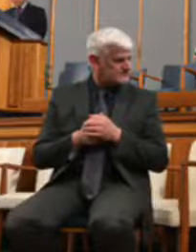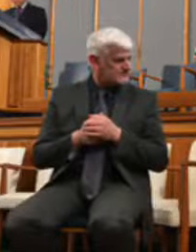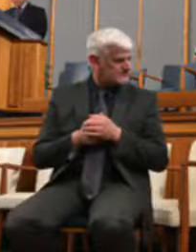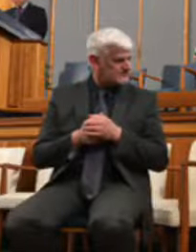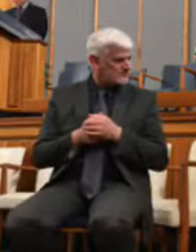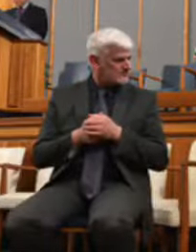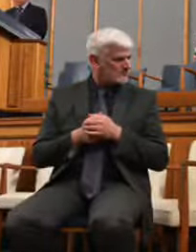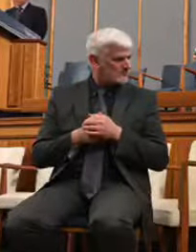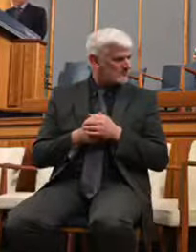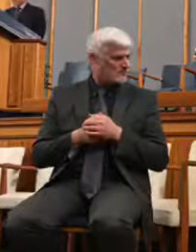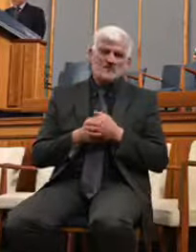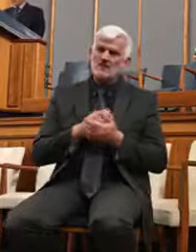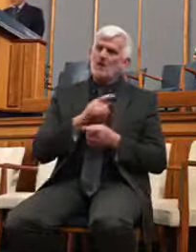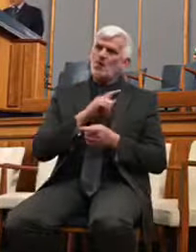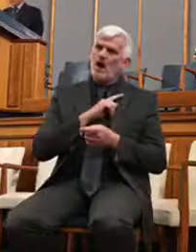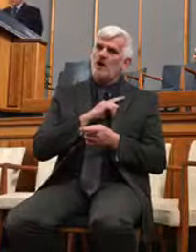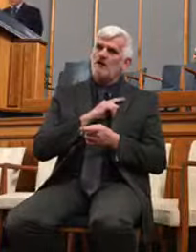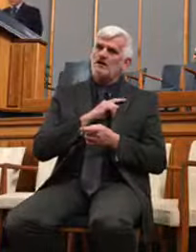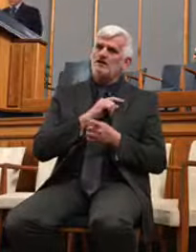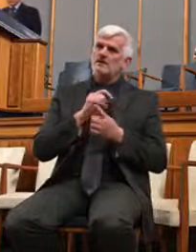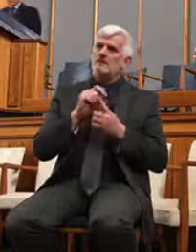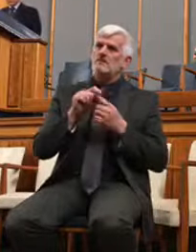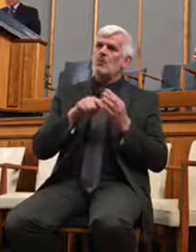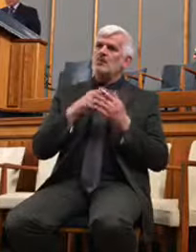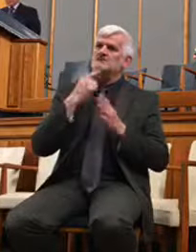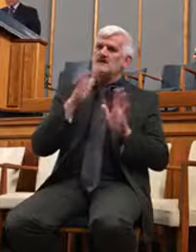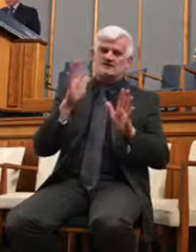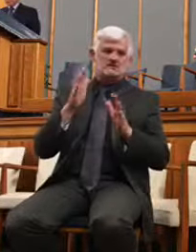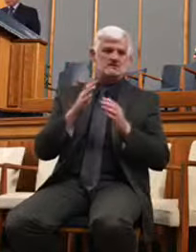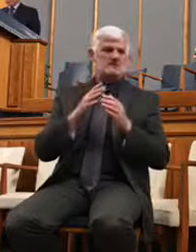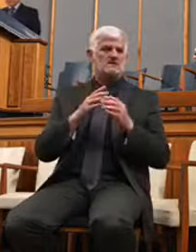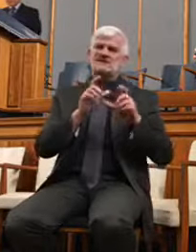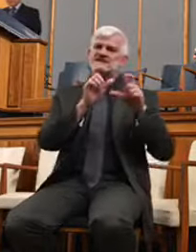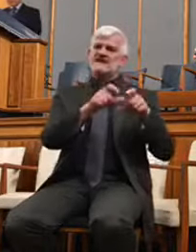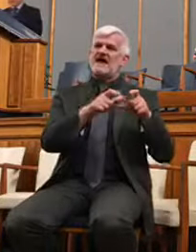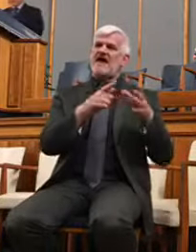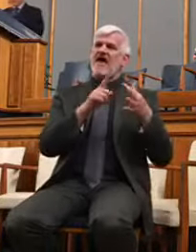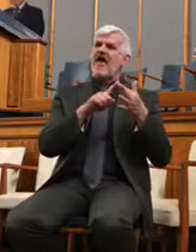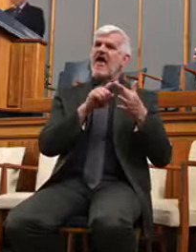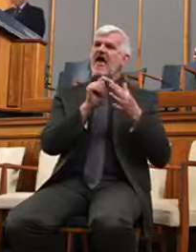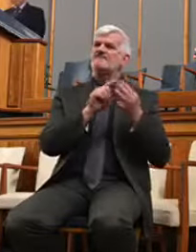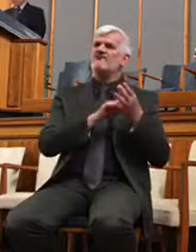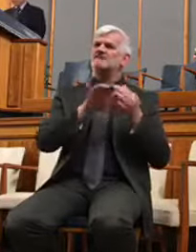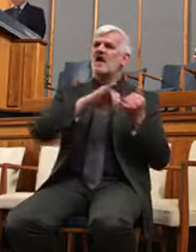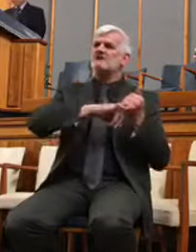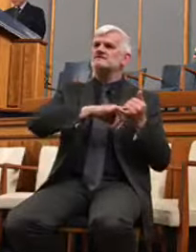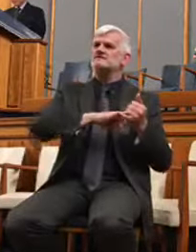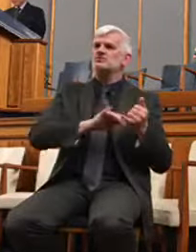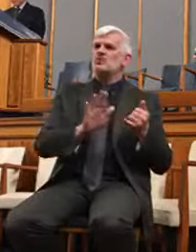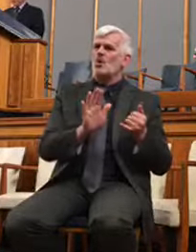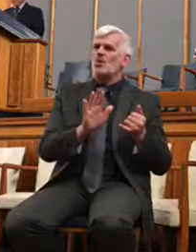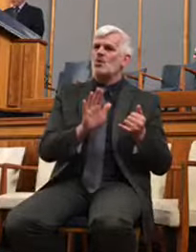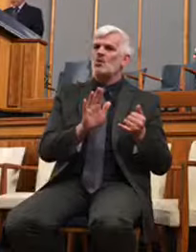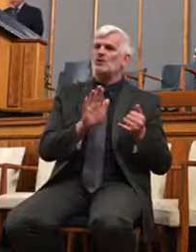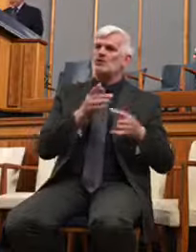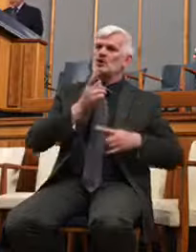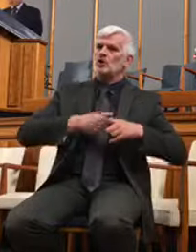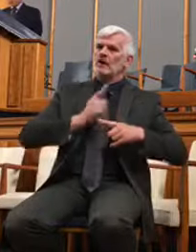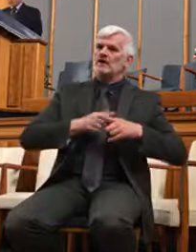had determined to sail by Ephesus, because he would not spend the time in Asia, for he hastened, if it